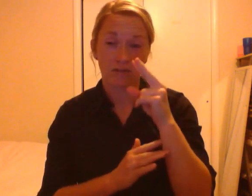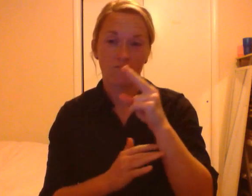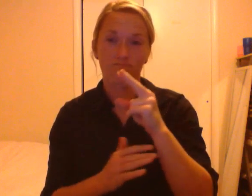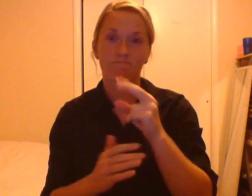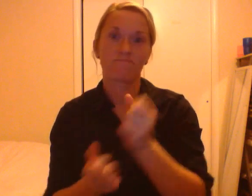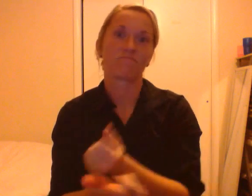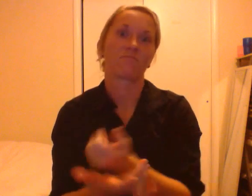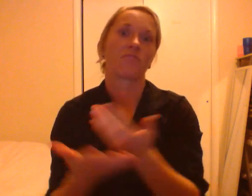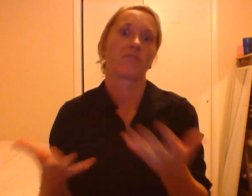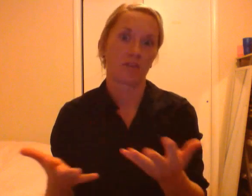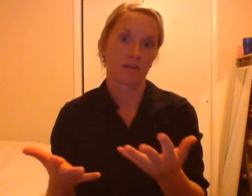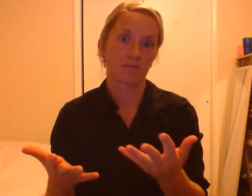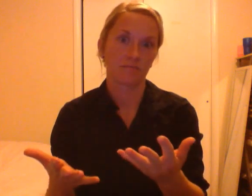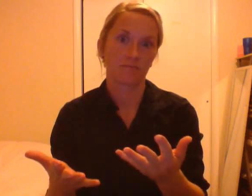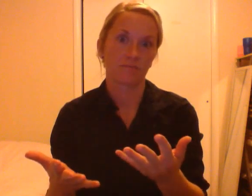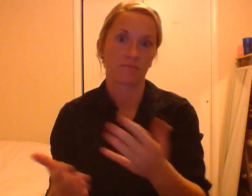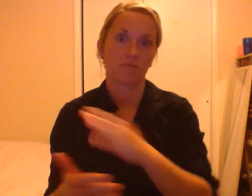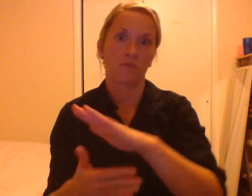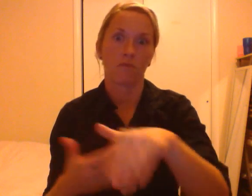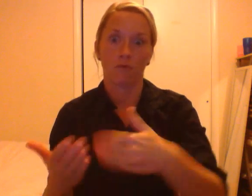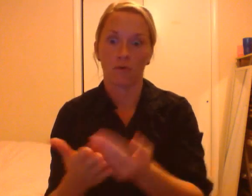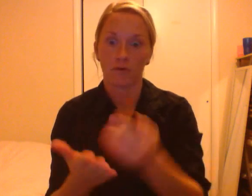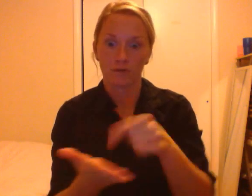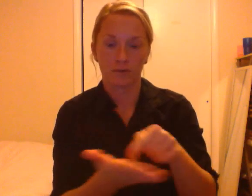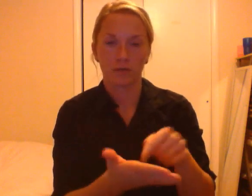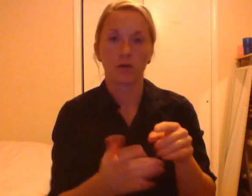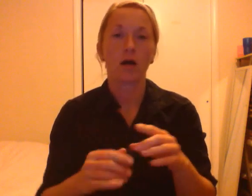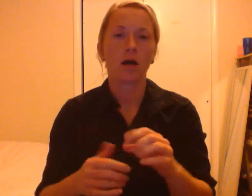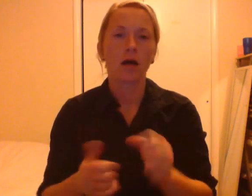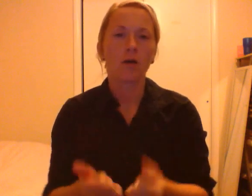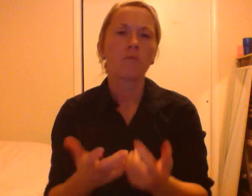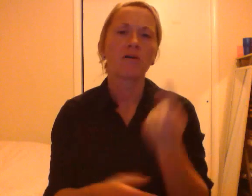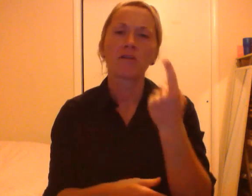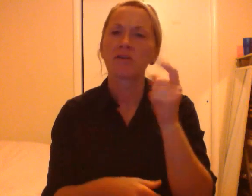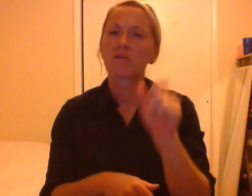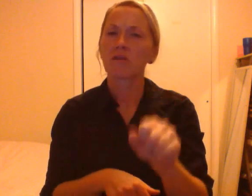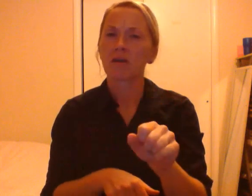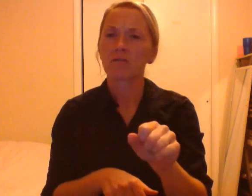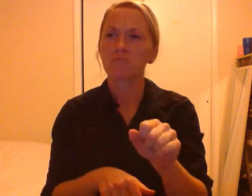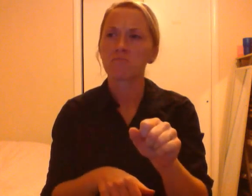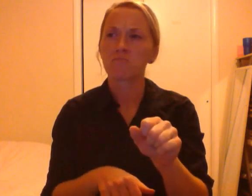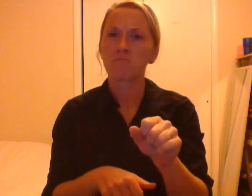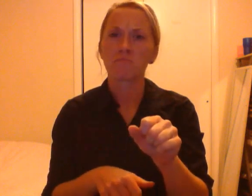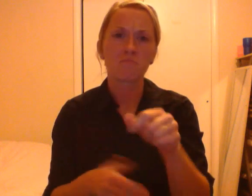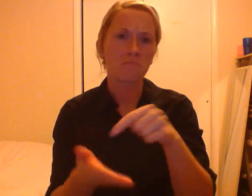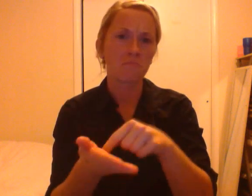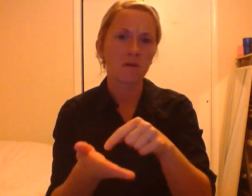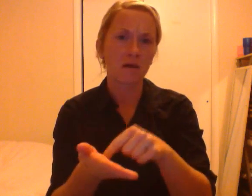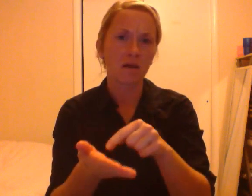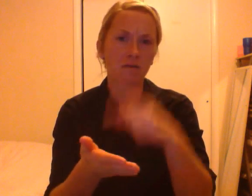Now, how much do you think you can pay in terms of an initial down payment? How much did you want to invest?